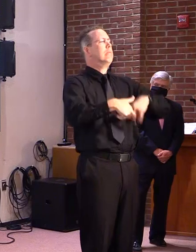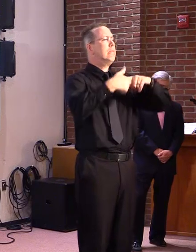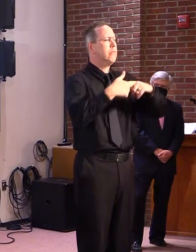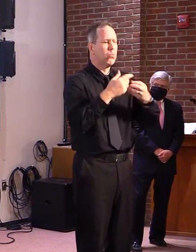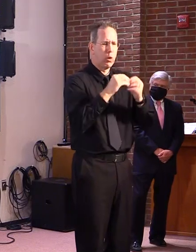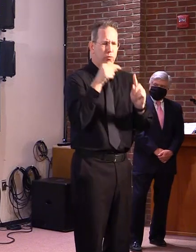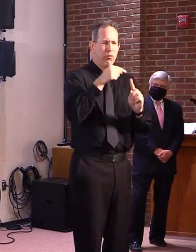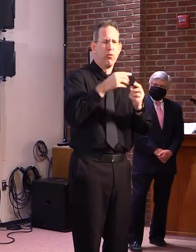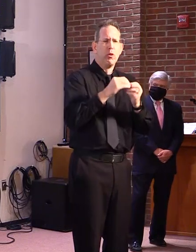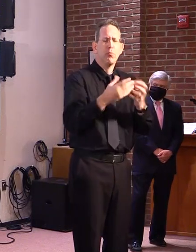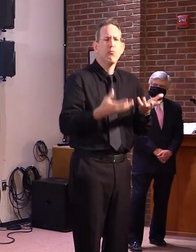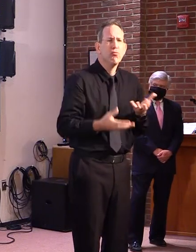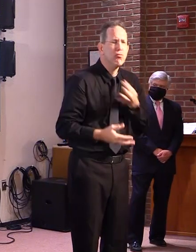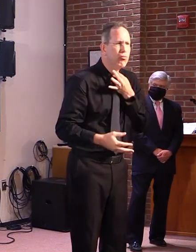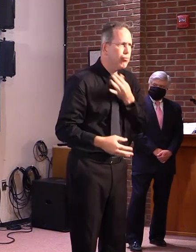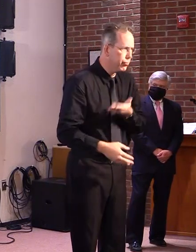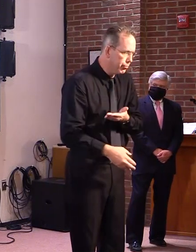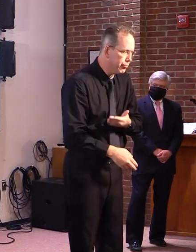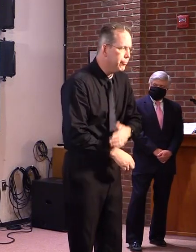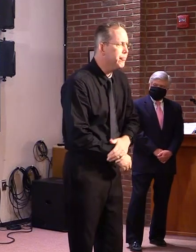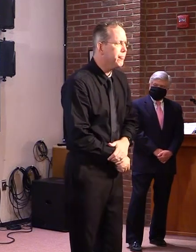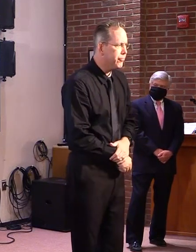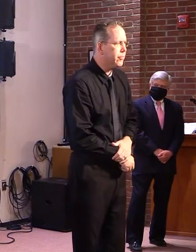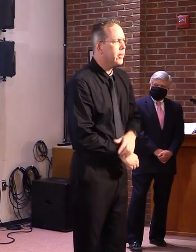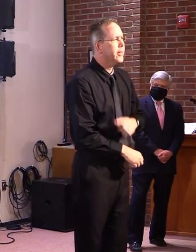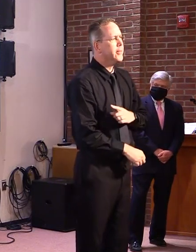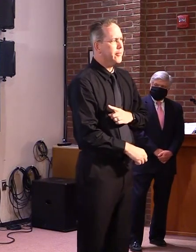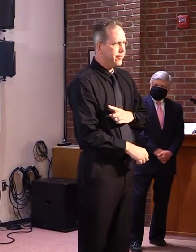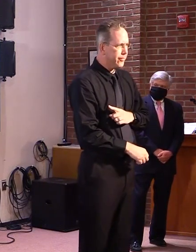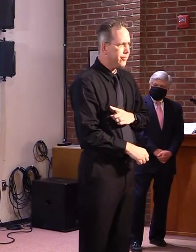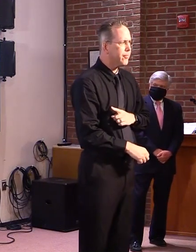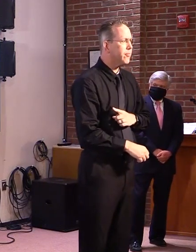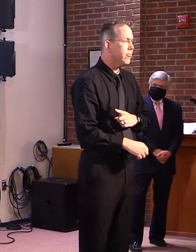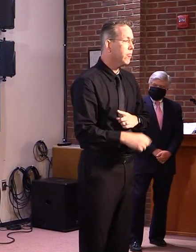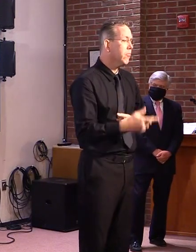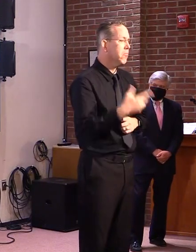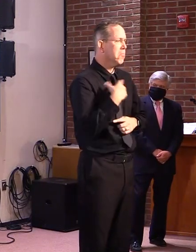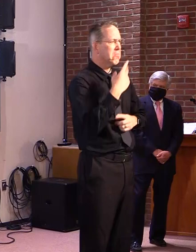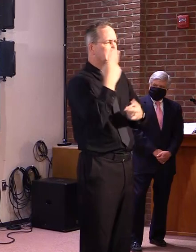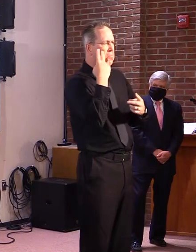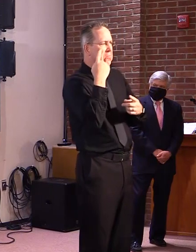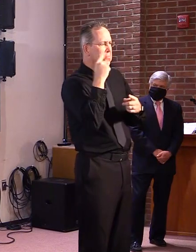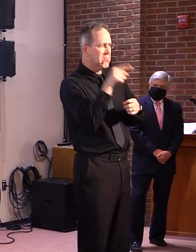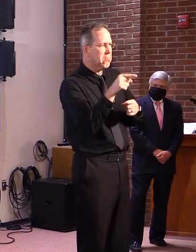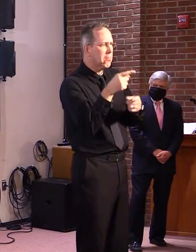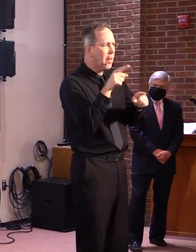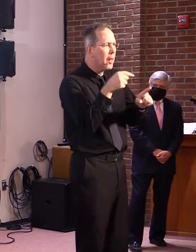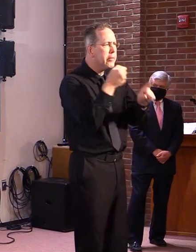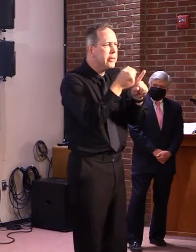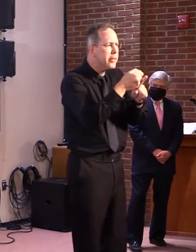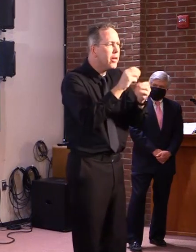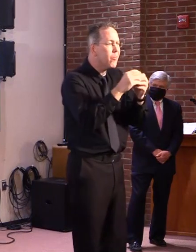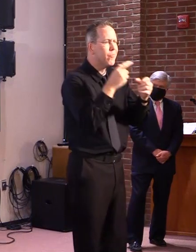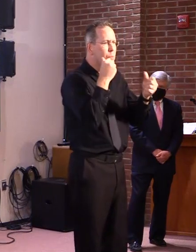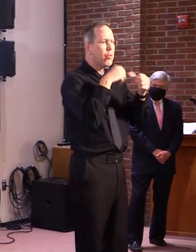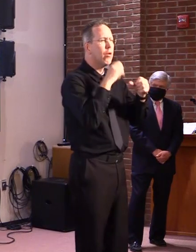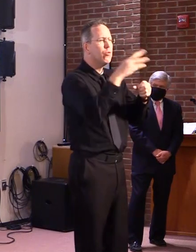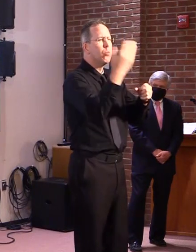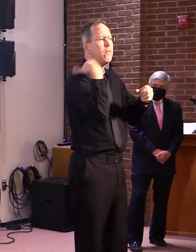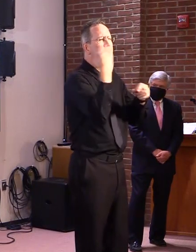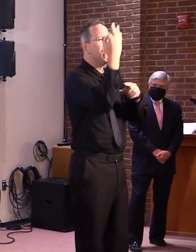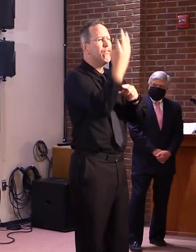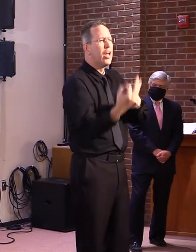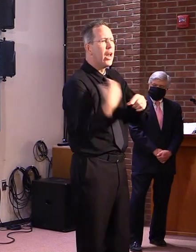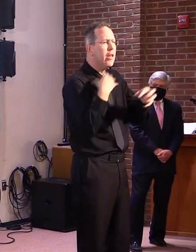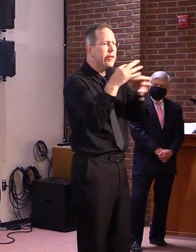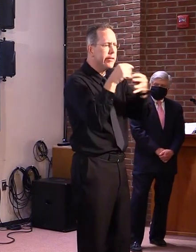throughout Vermont, with a rate that's concerning to us, then we would have to take action. But we